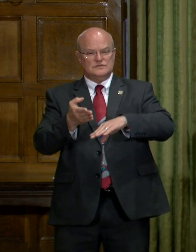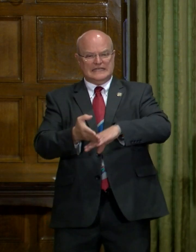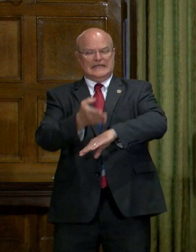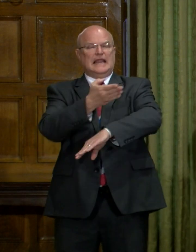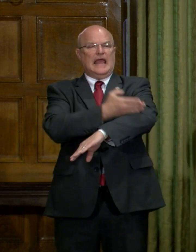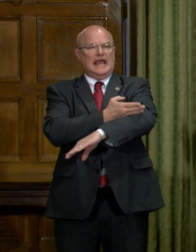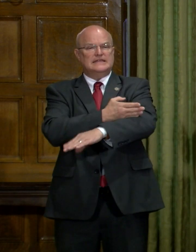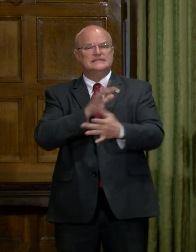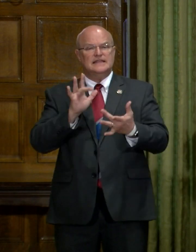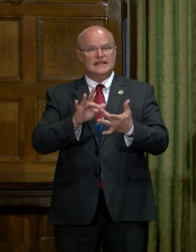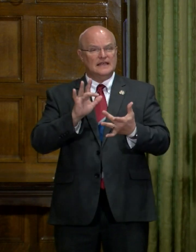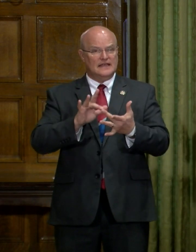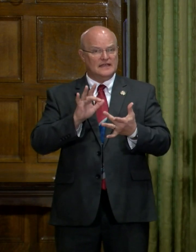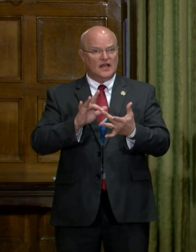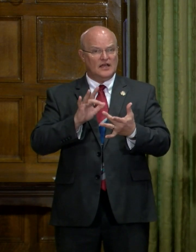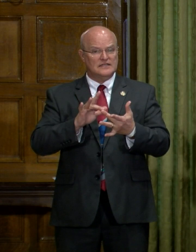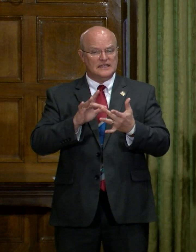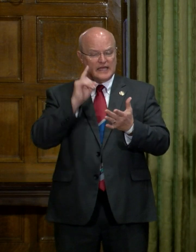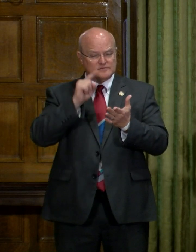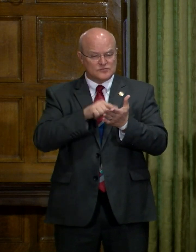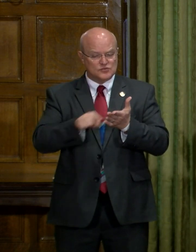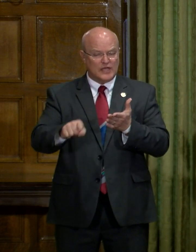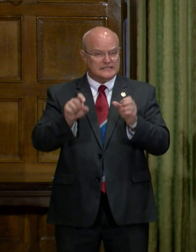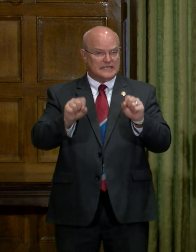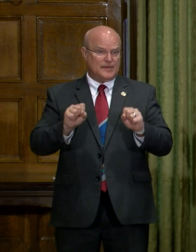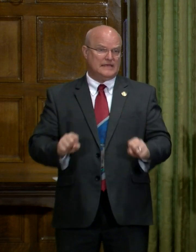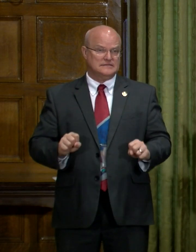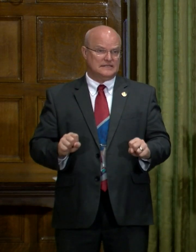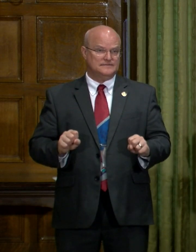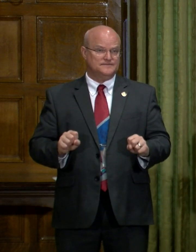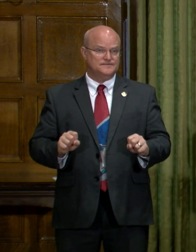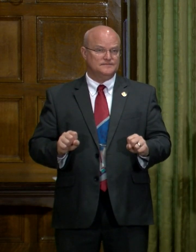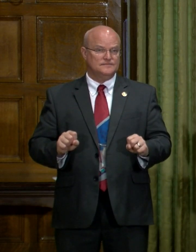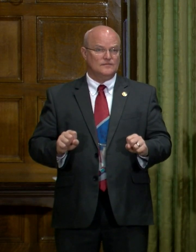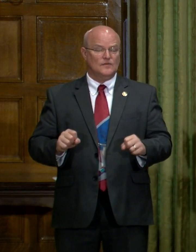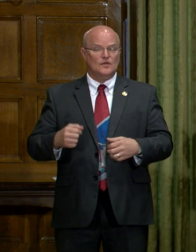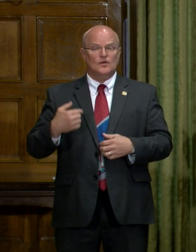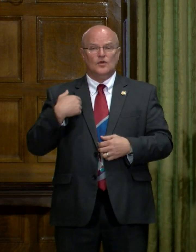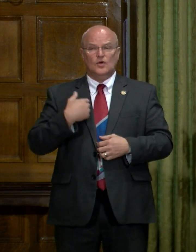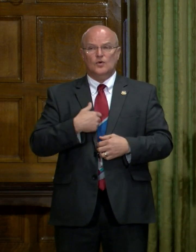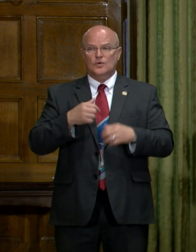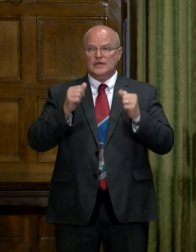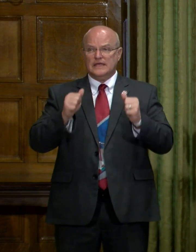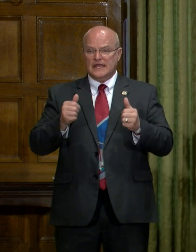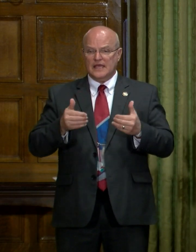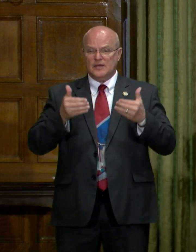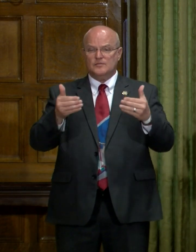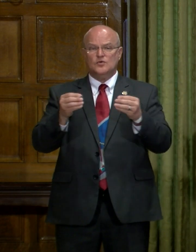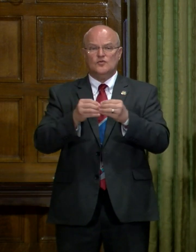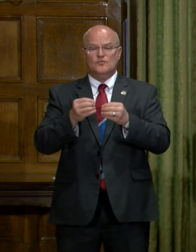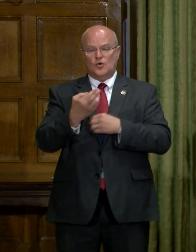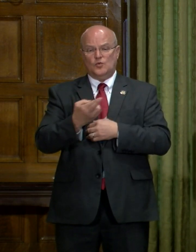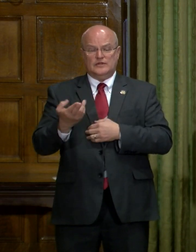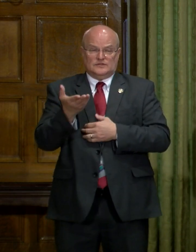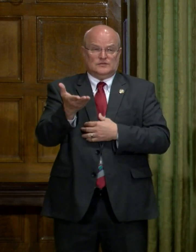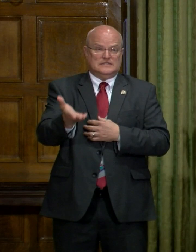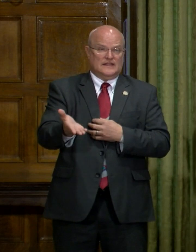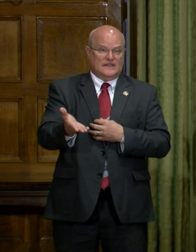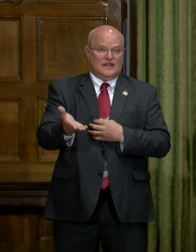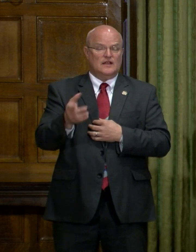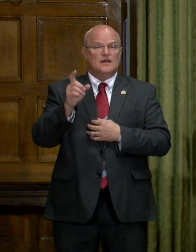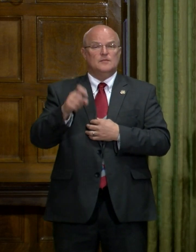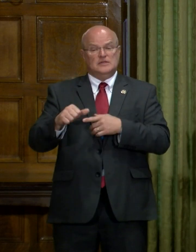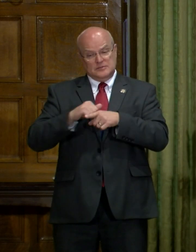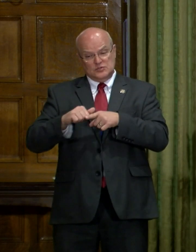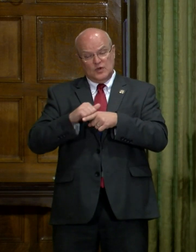enhance the contact tracing capacity, and that we can move more resources there. They